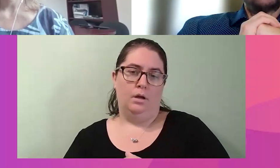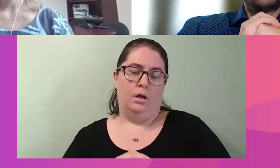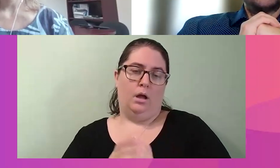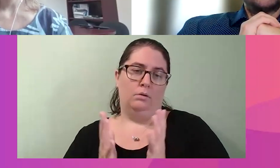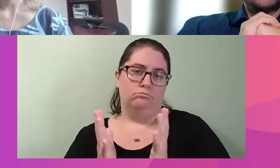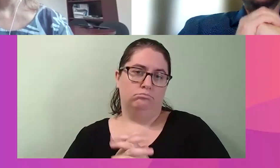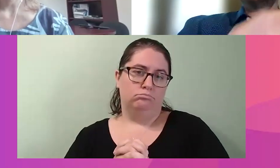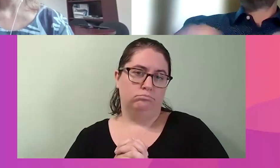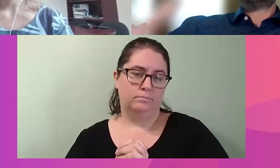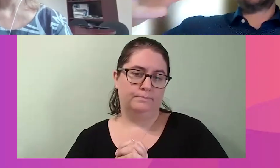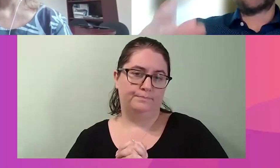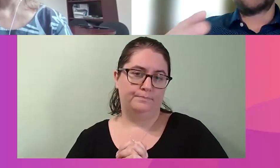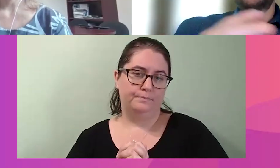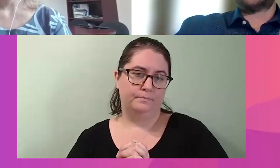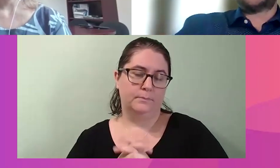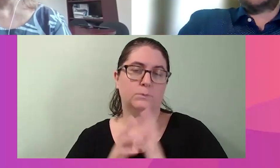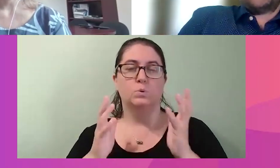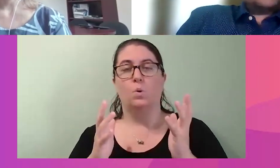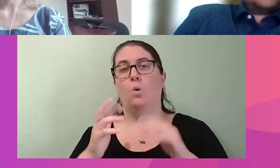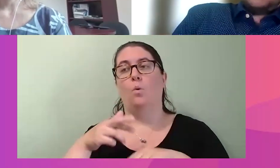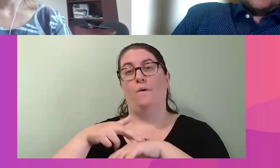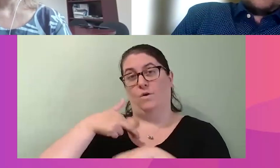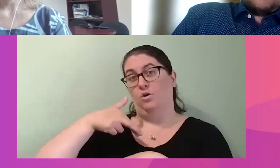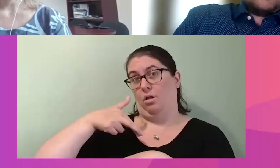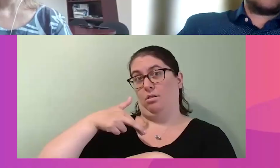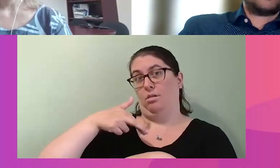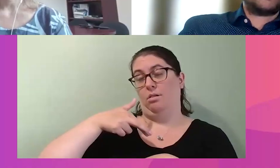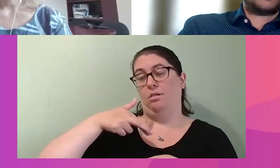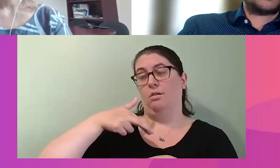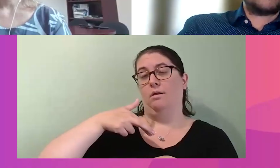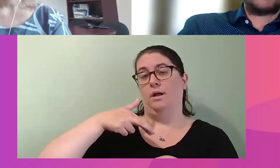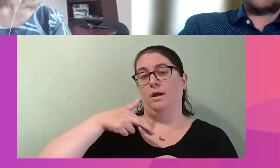And so we get referrals, and then we